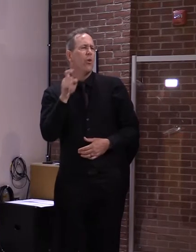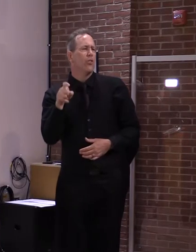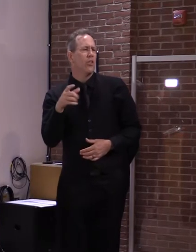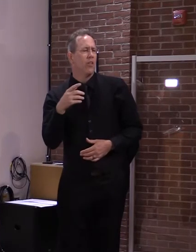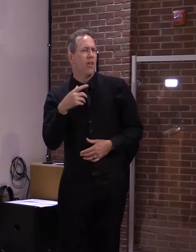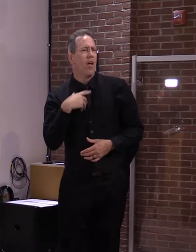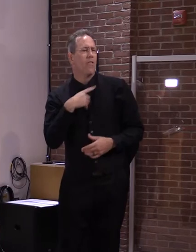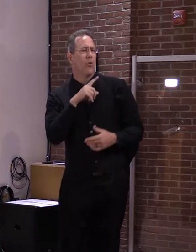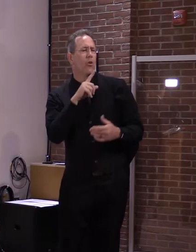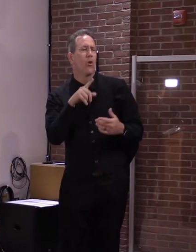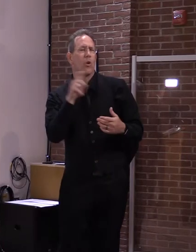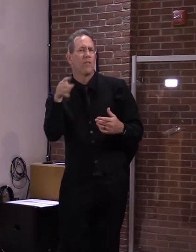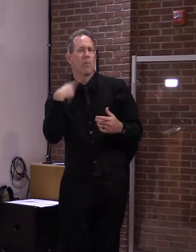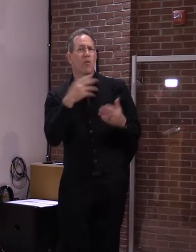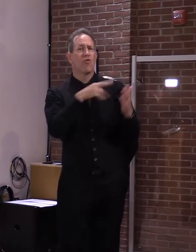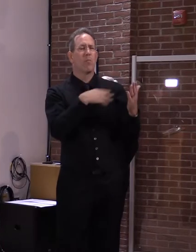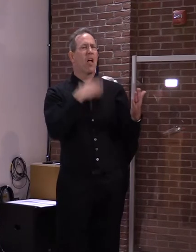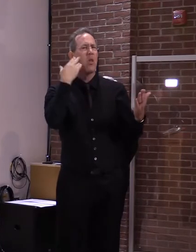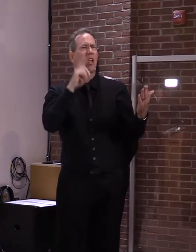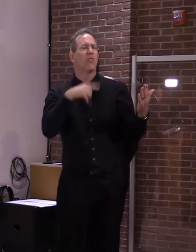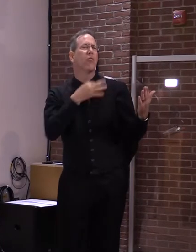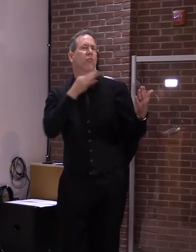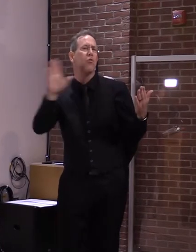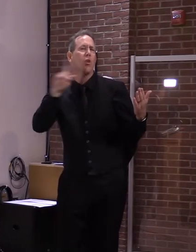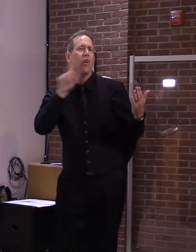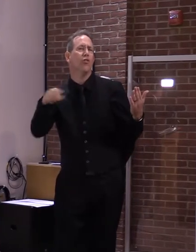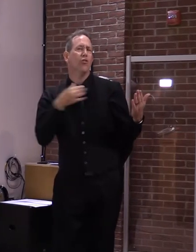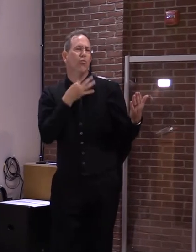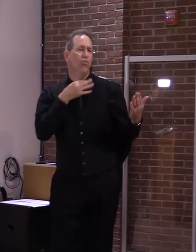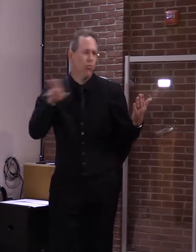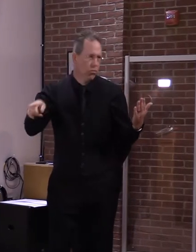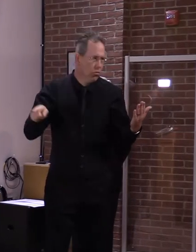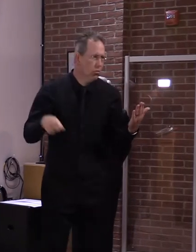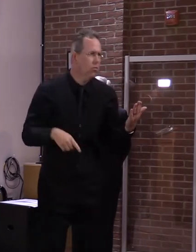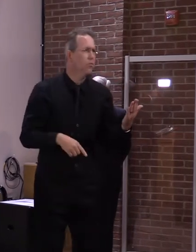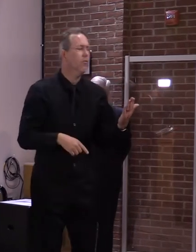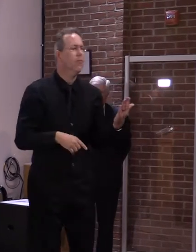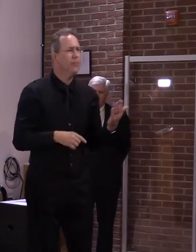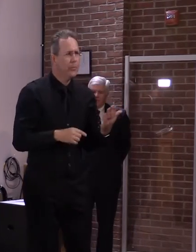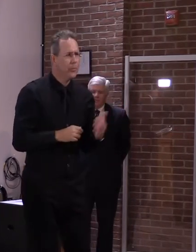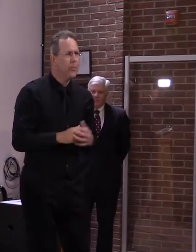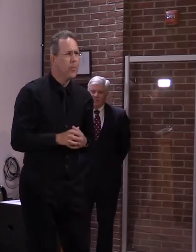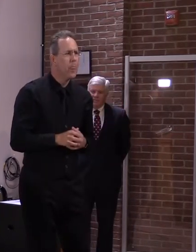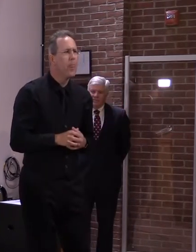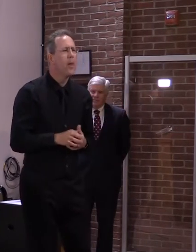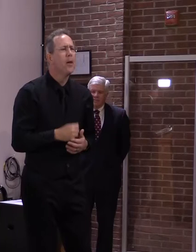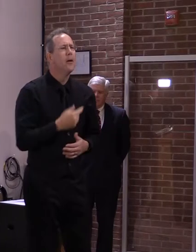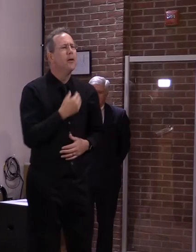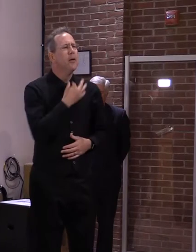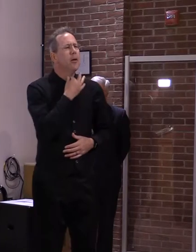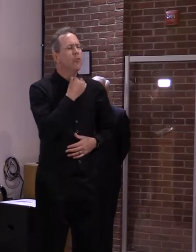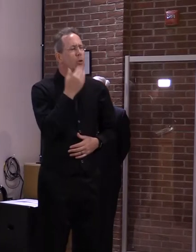usually that means I'm wrong. She is interested in knowing whether